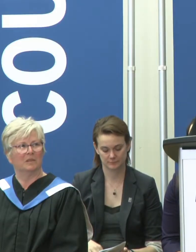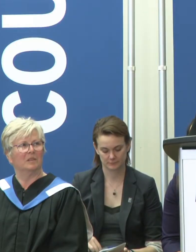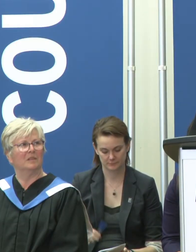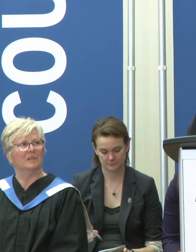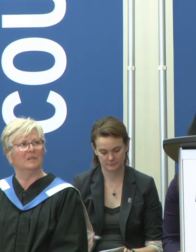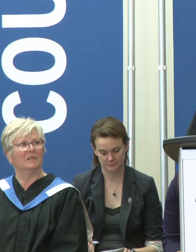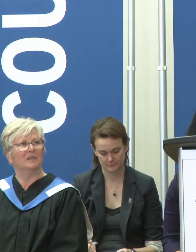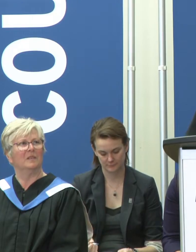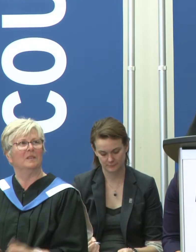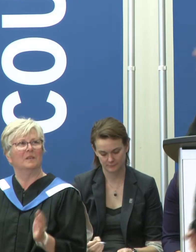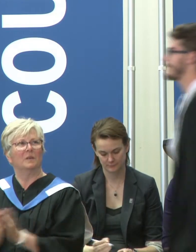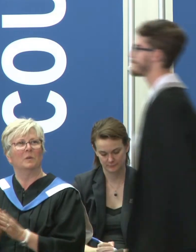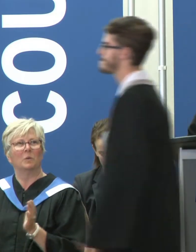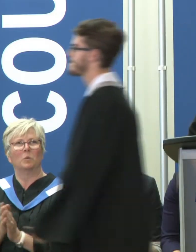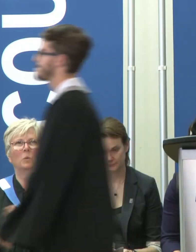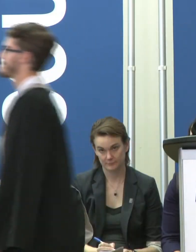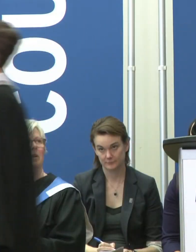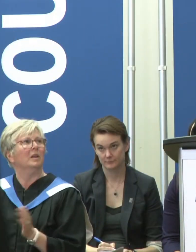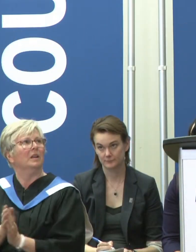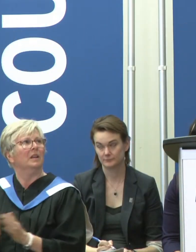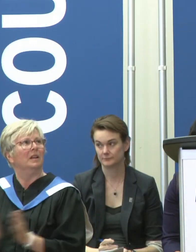Braden Moses.